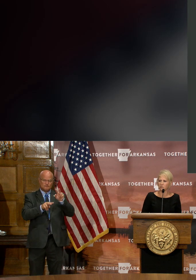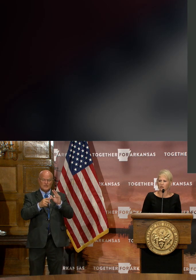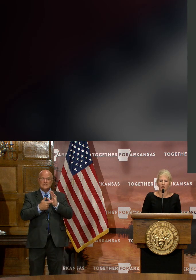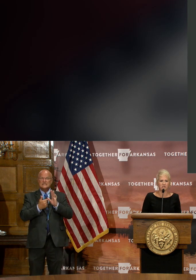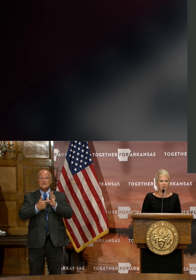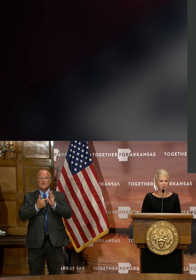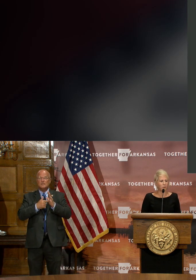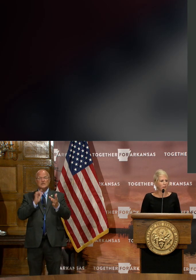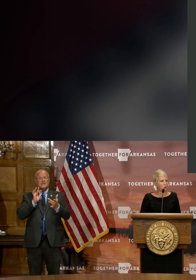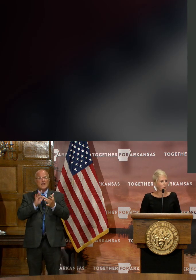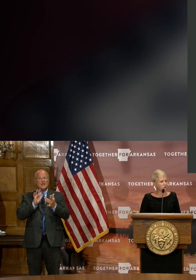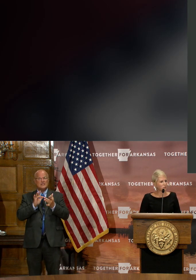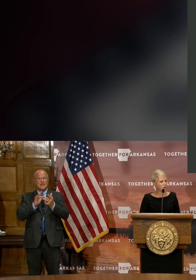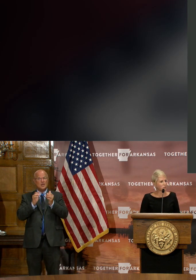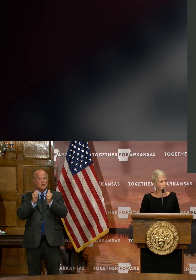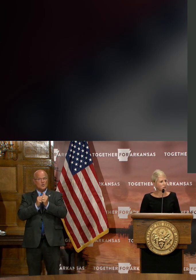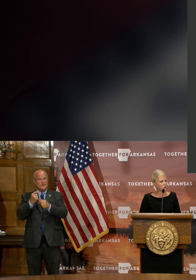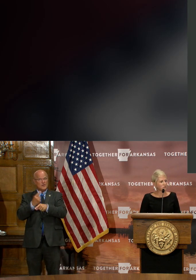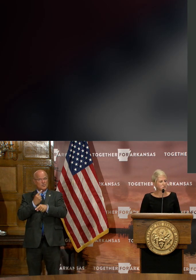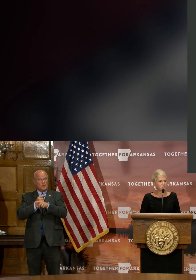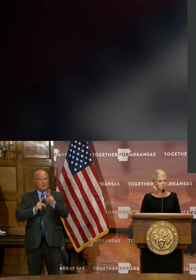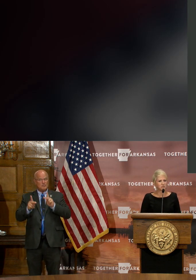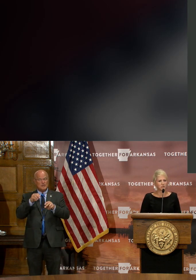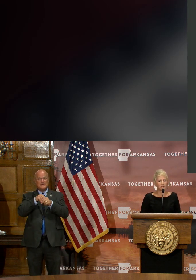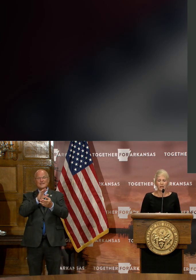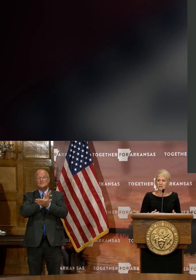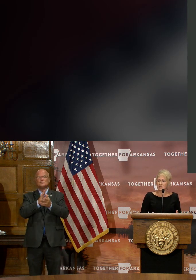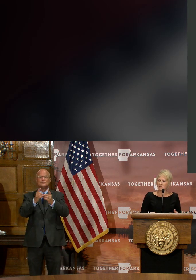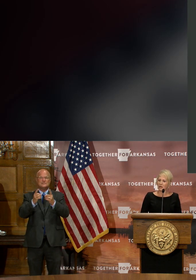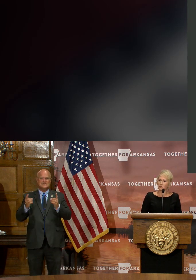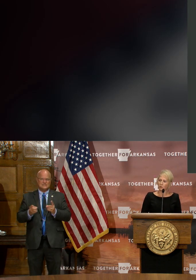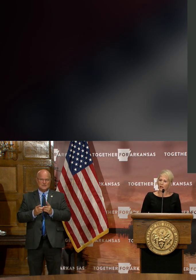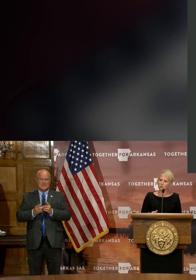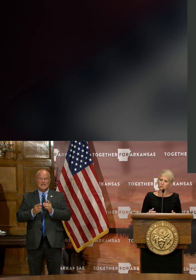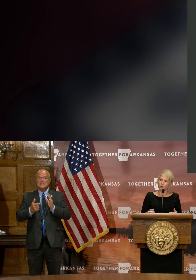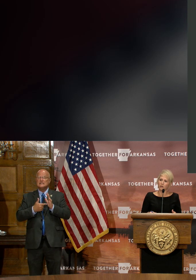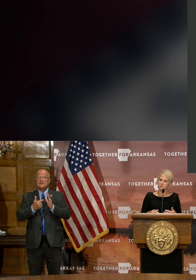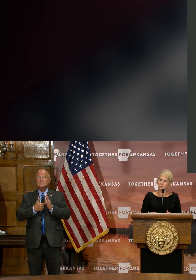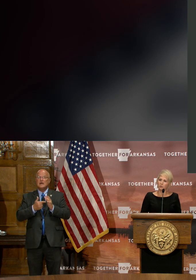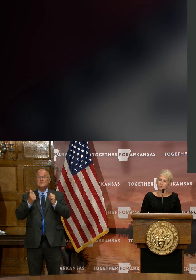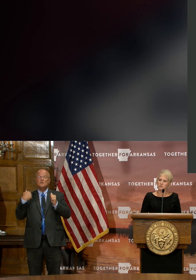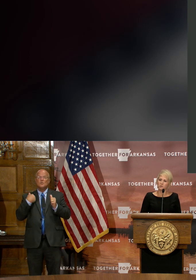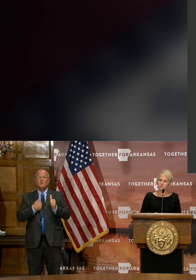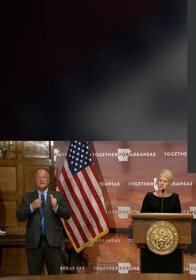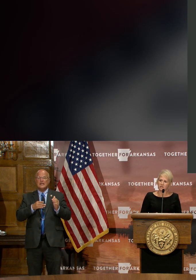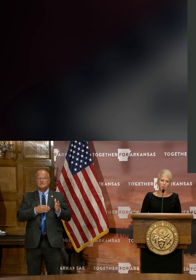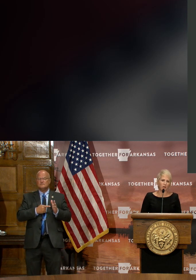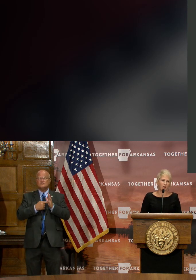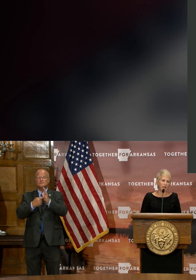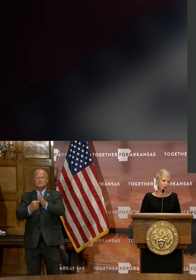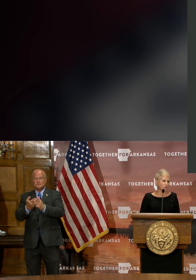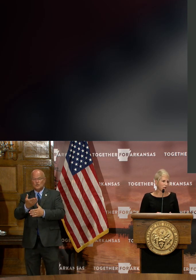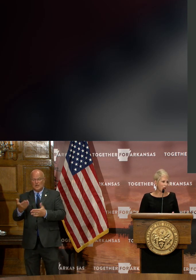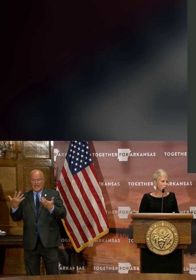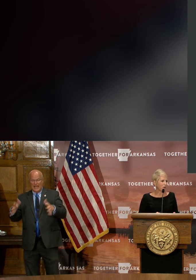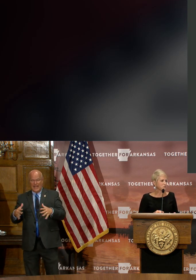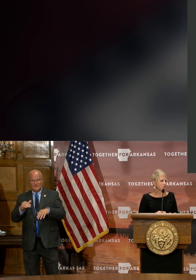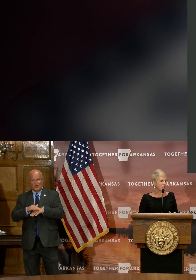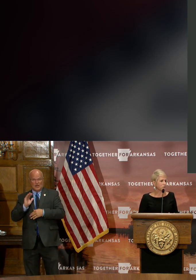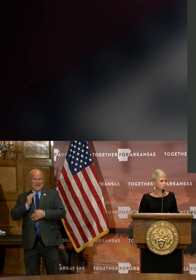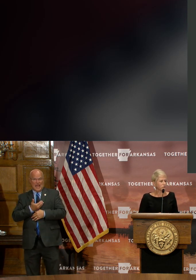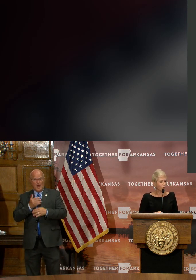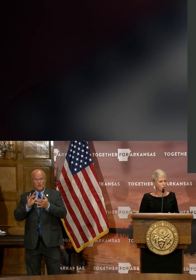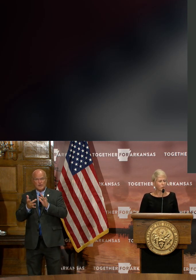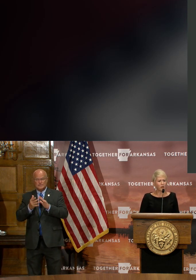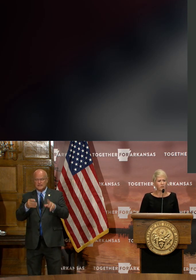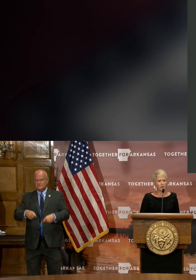we put them in contact with the appropriate people at the school district. Sometimes we're able to point them to resources that we already have on our